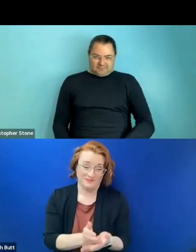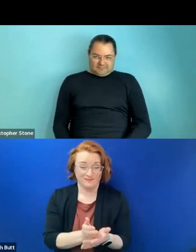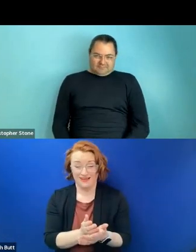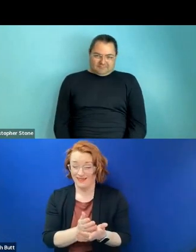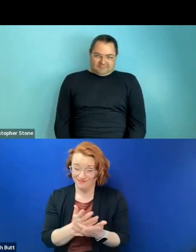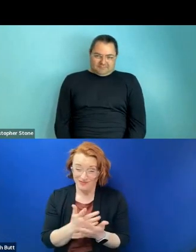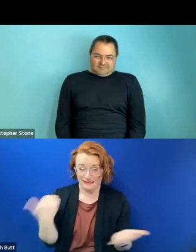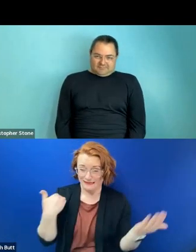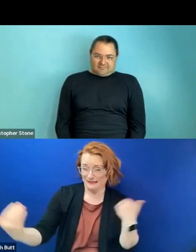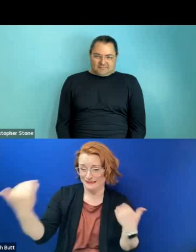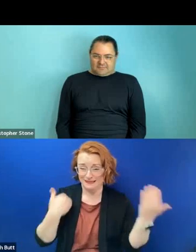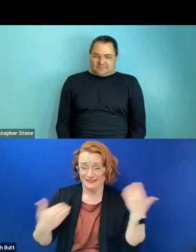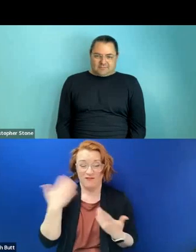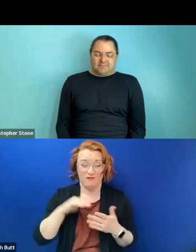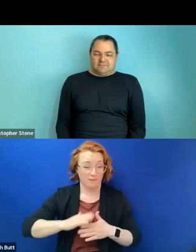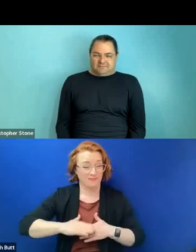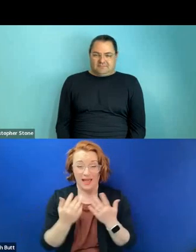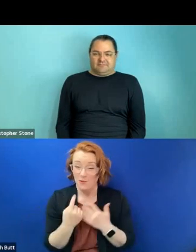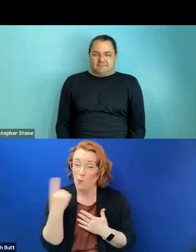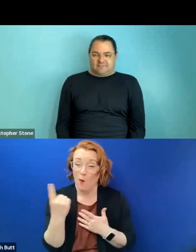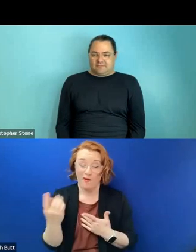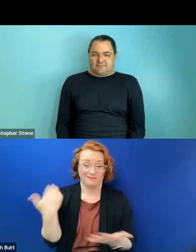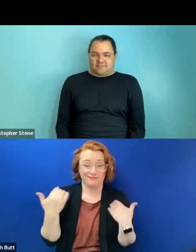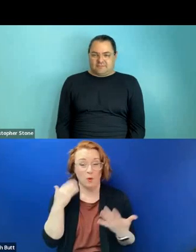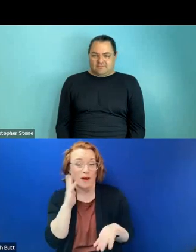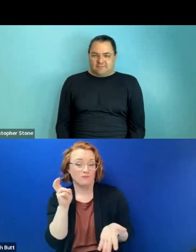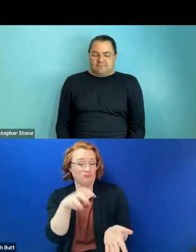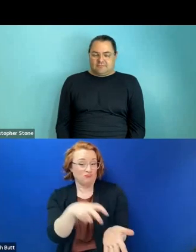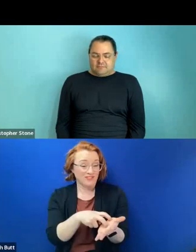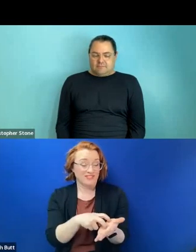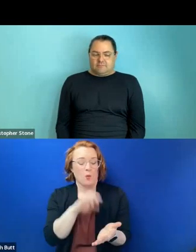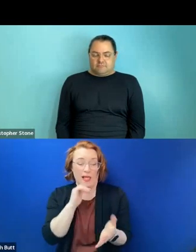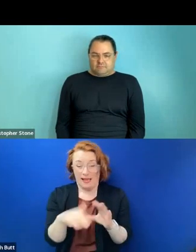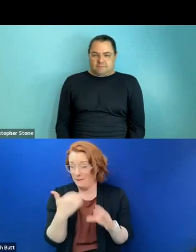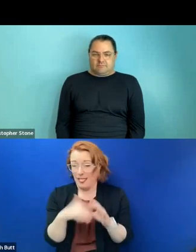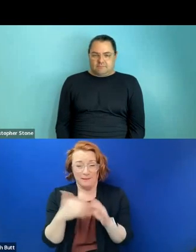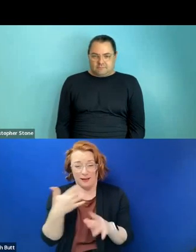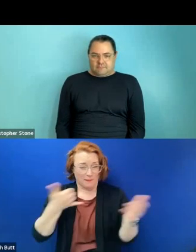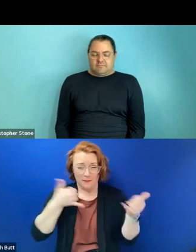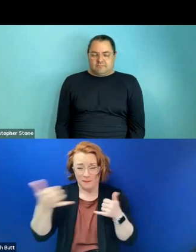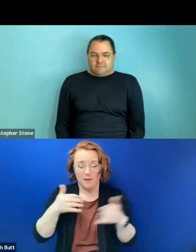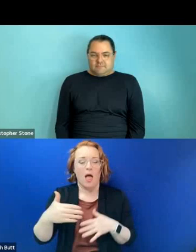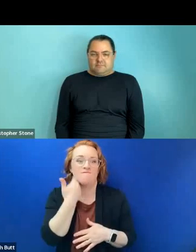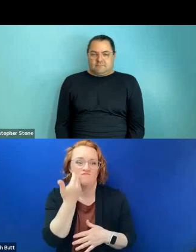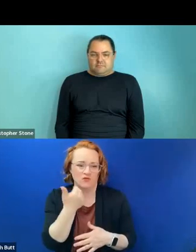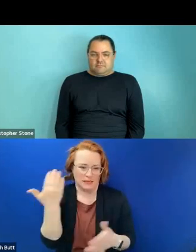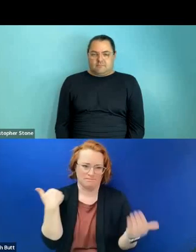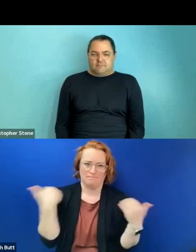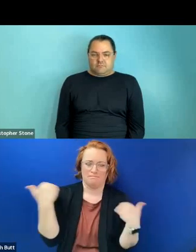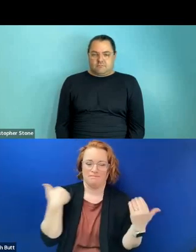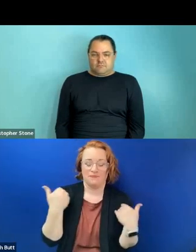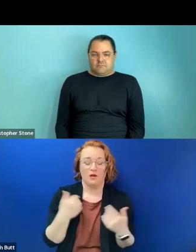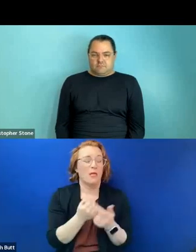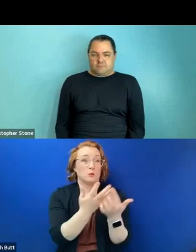incredible demand from the day you start, basically. From the day you register, you will get emails and phone calls every day. There is